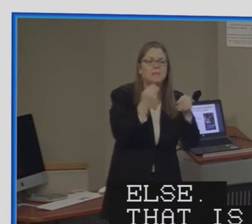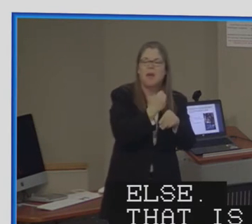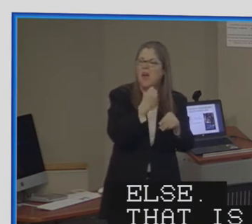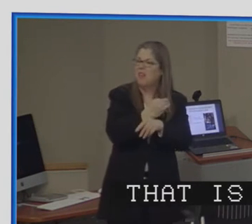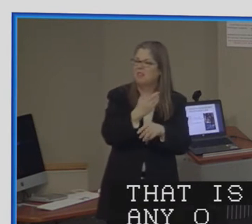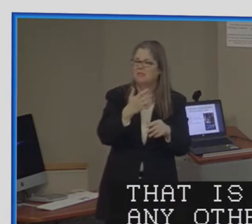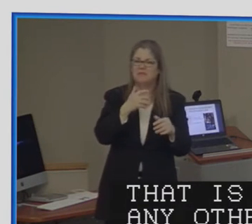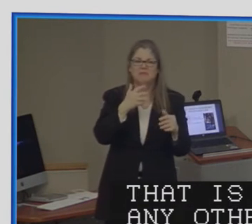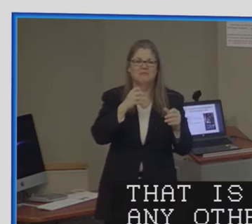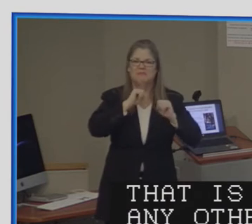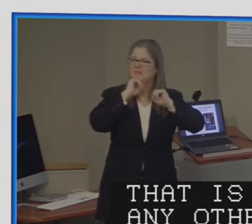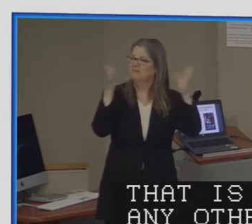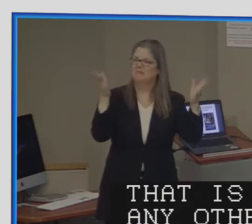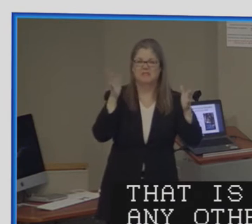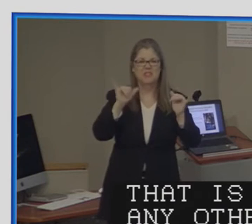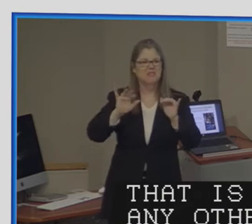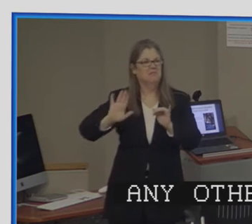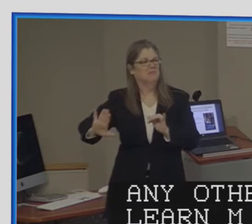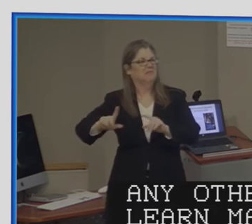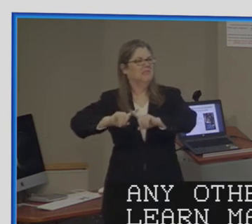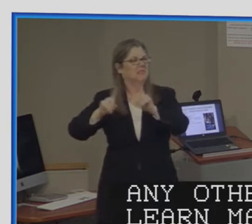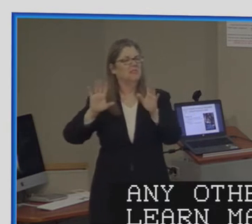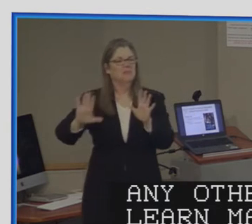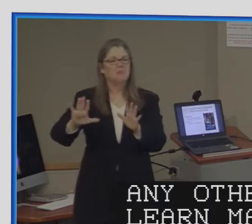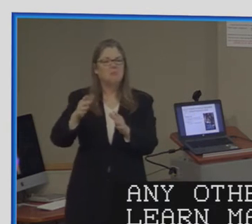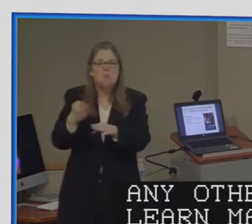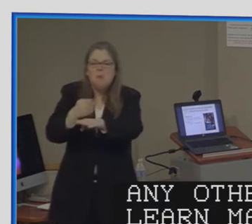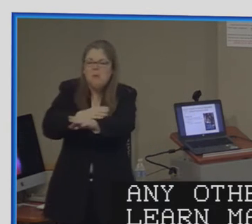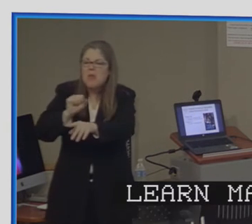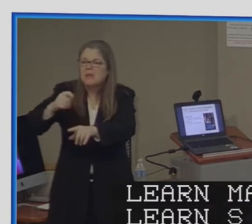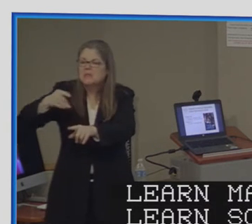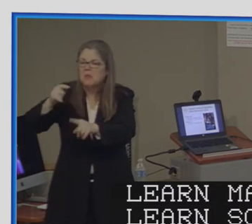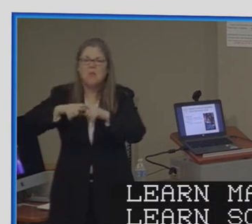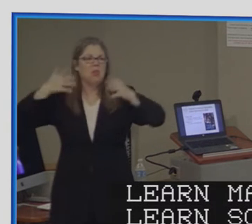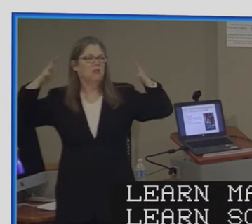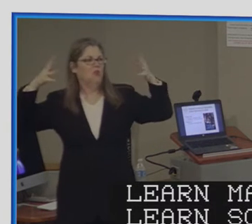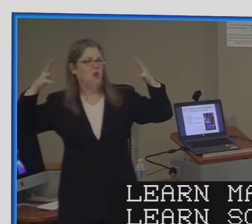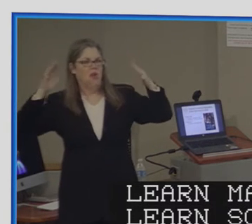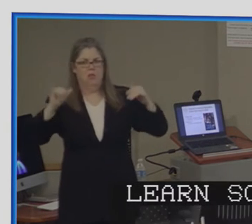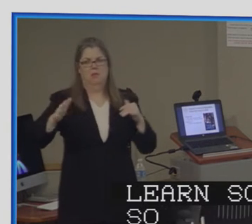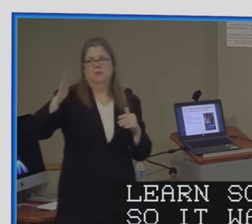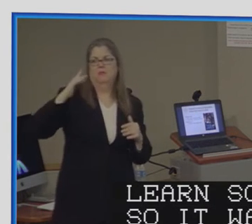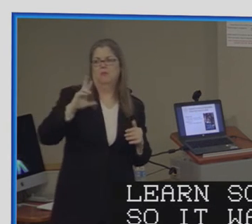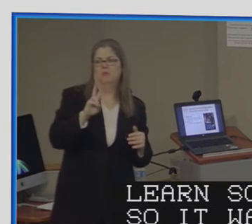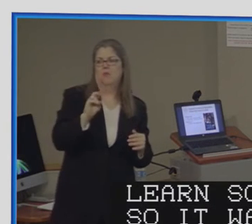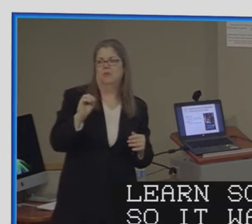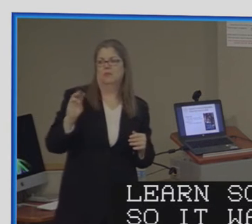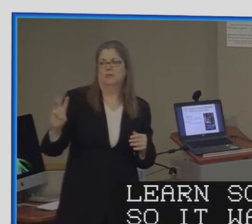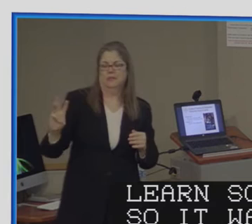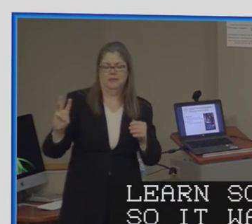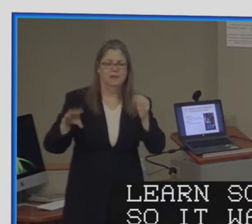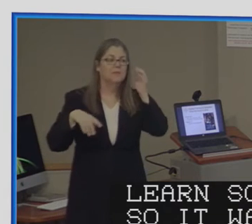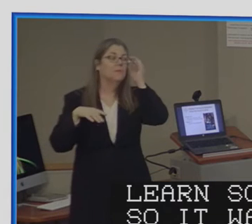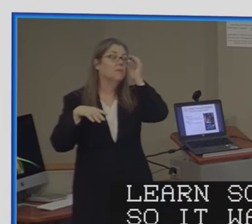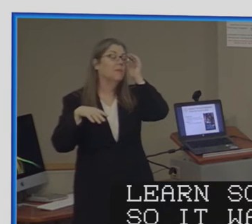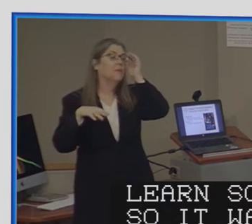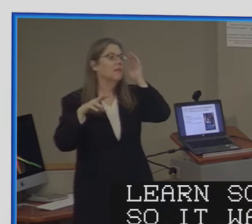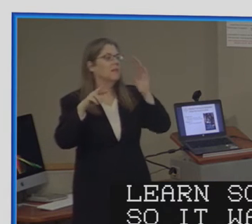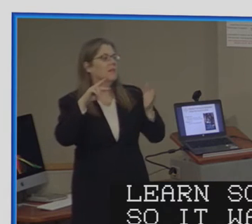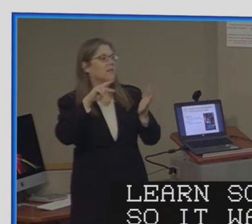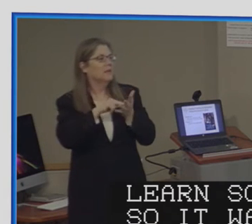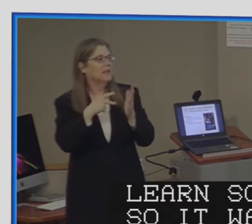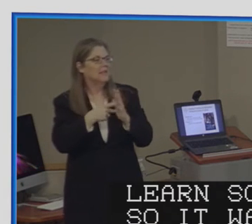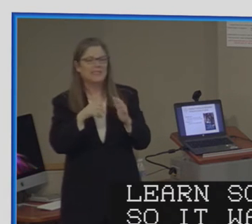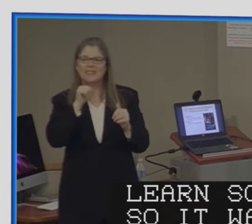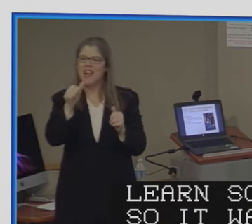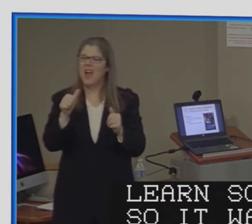math better, you didn't learn science better, so it was more of a stunt than a practically useful kind